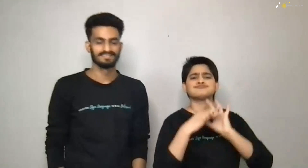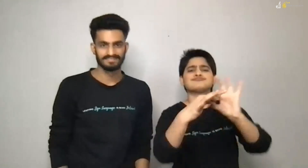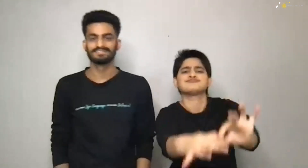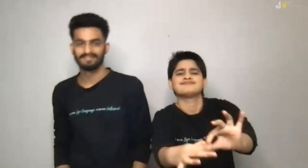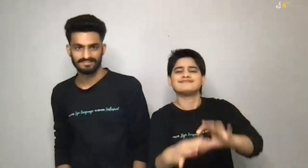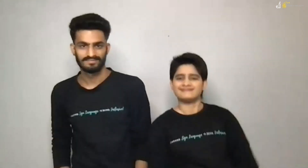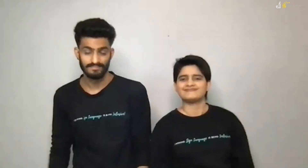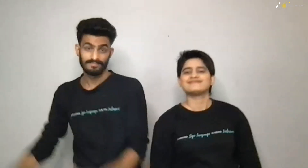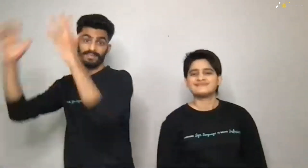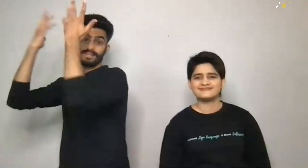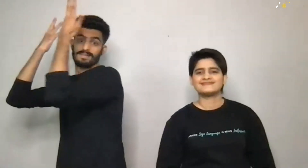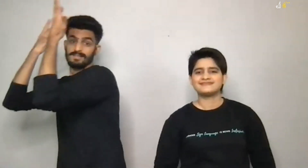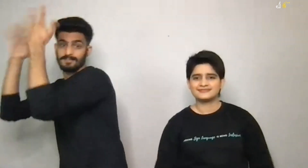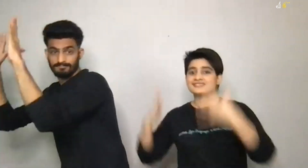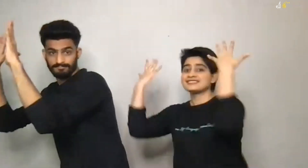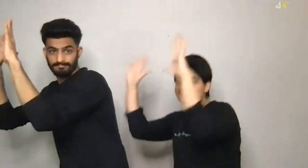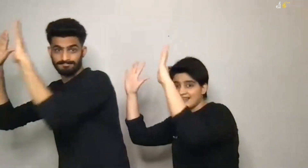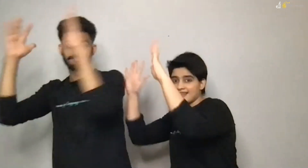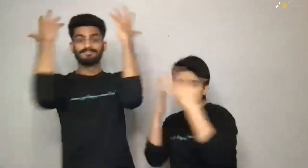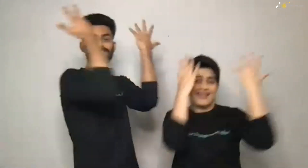and I feel connected with you.